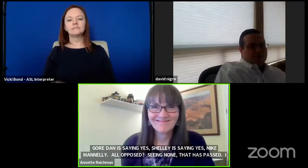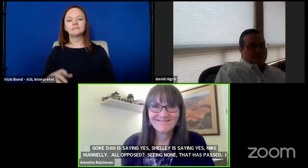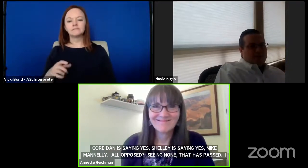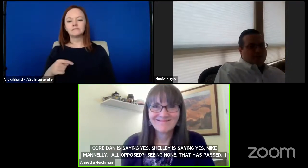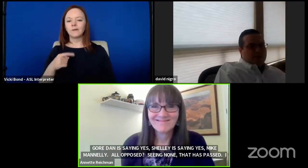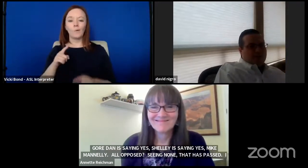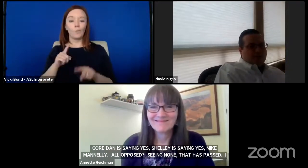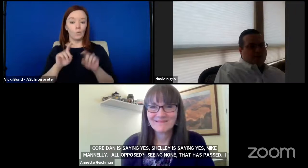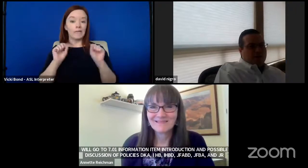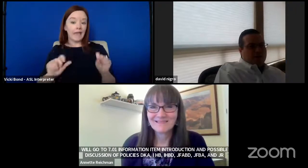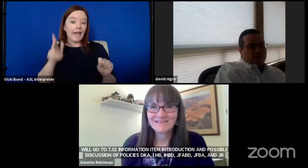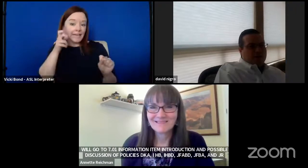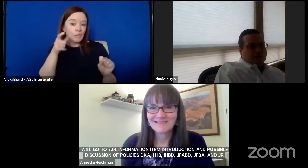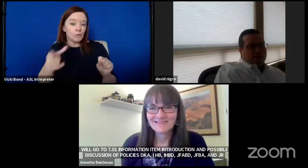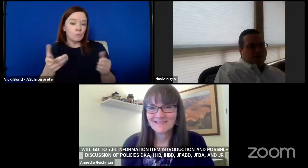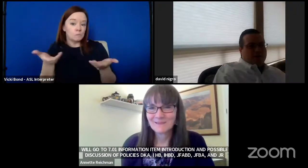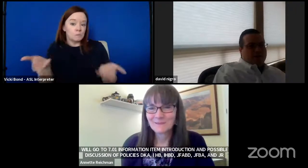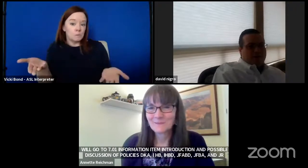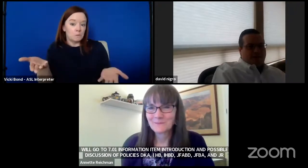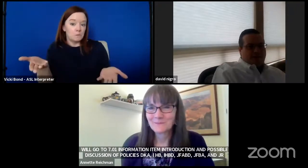you. So okay.